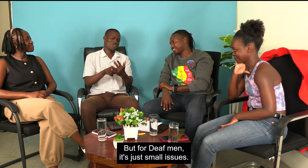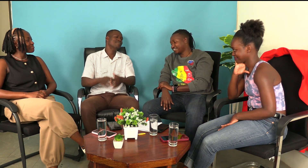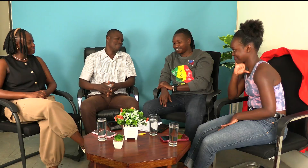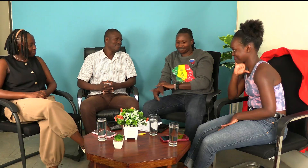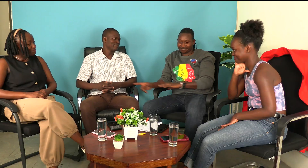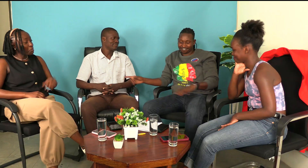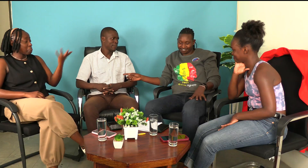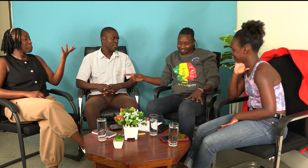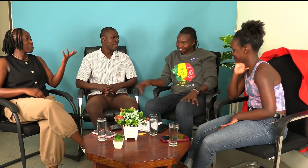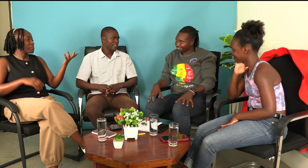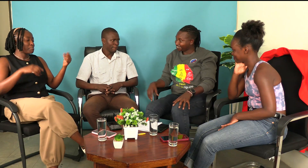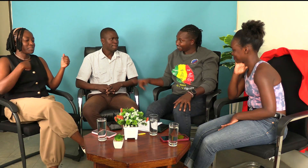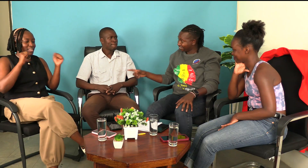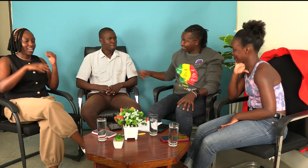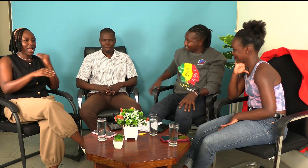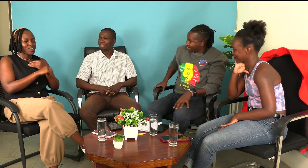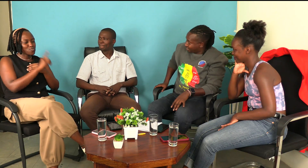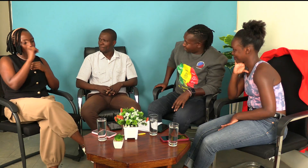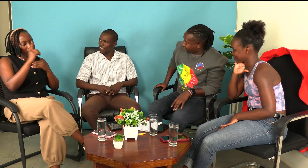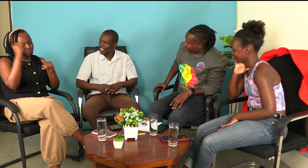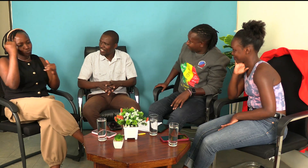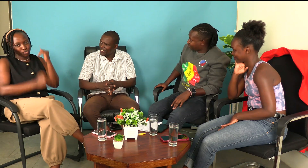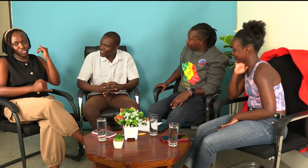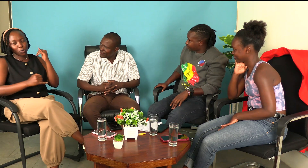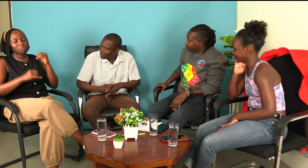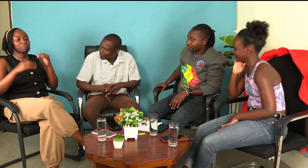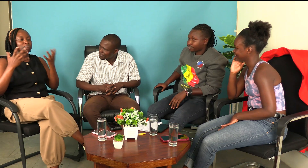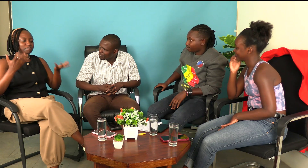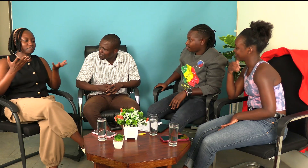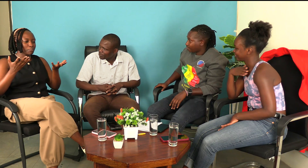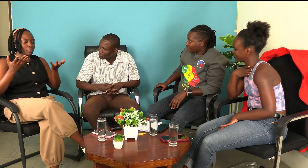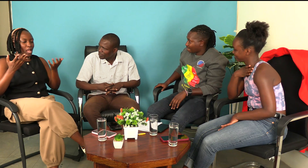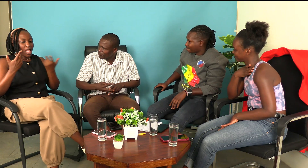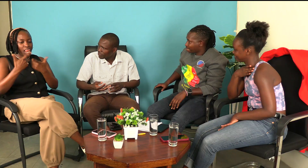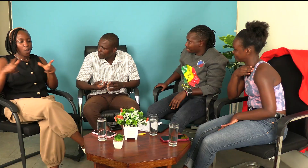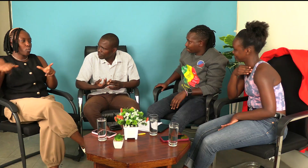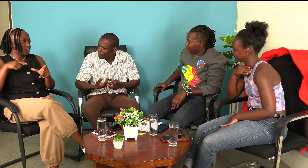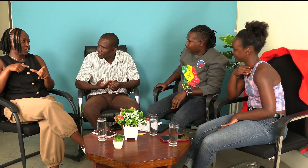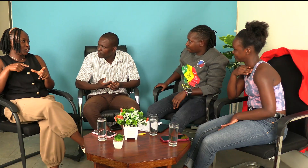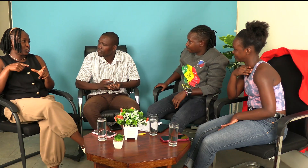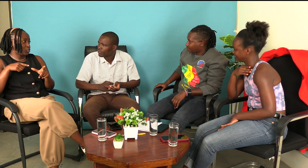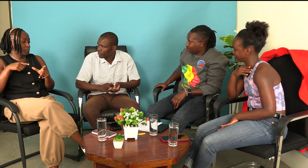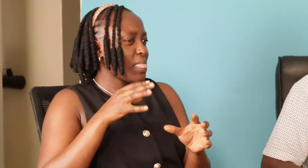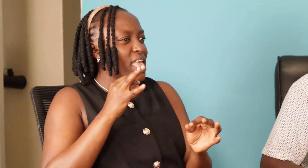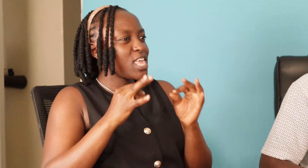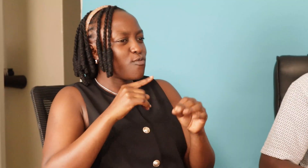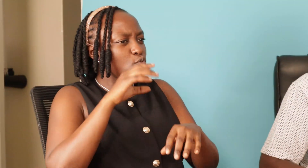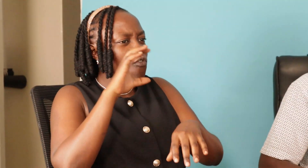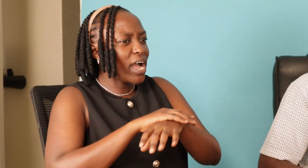a few, and that is my point. Okay, maybe I can add to what you said. Mhm. A final point. I think